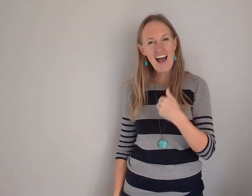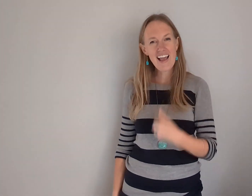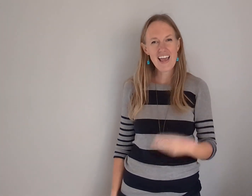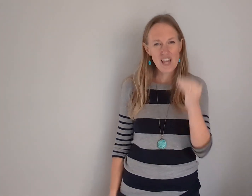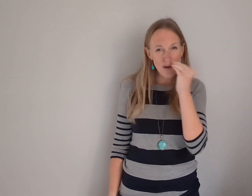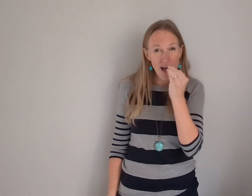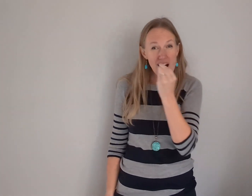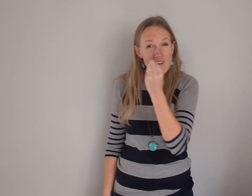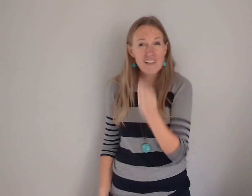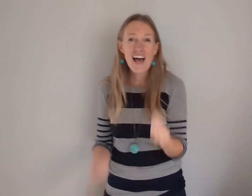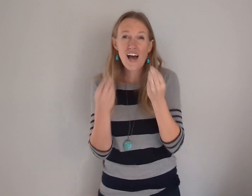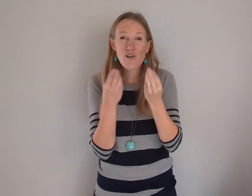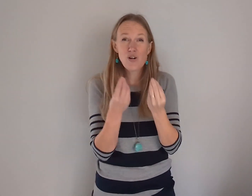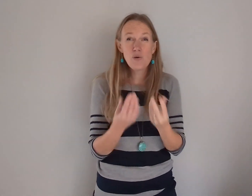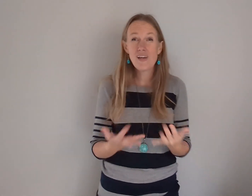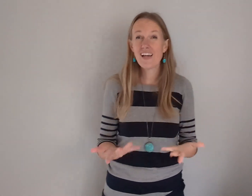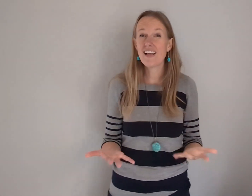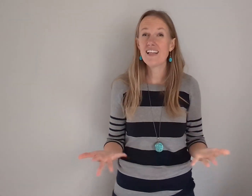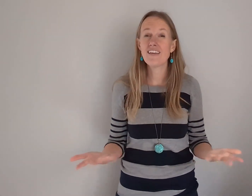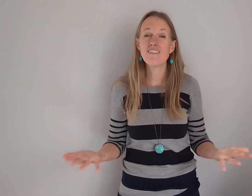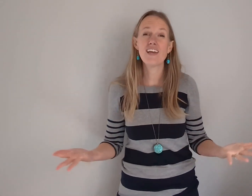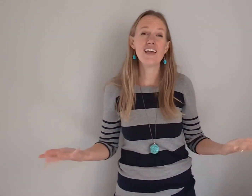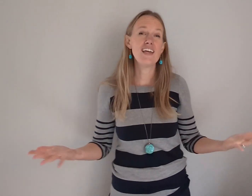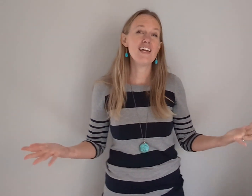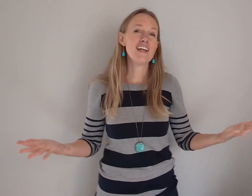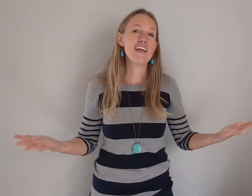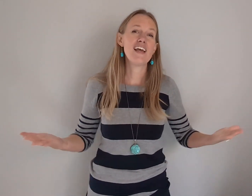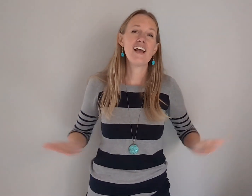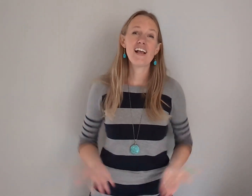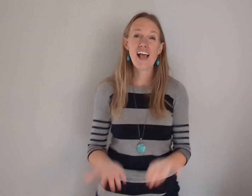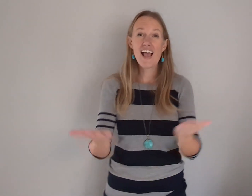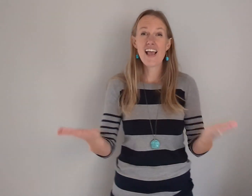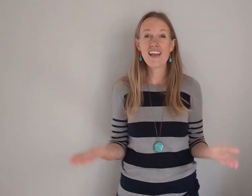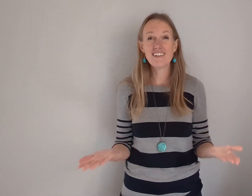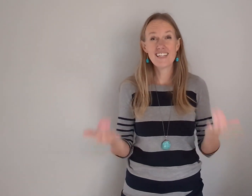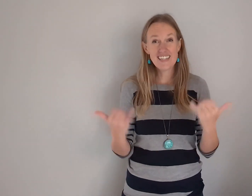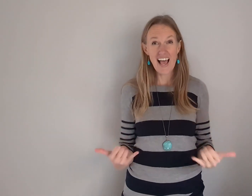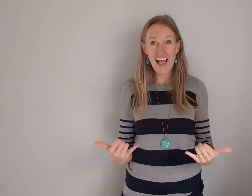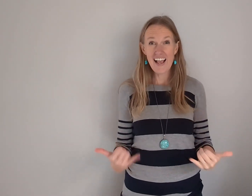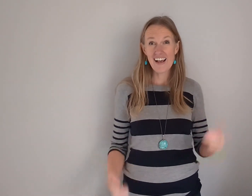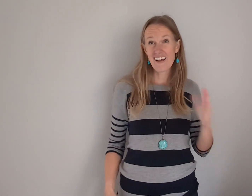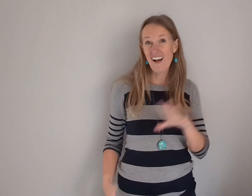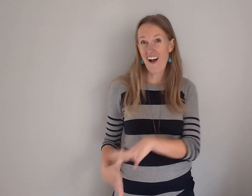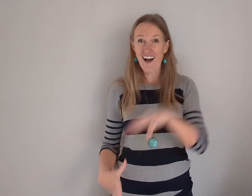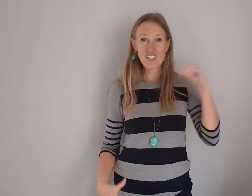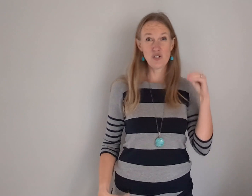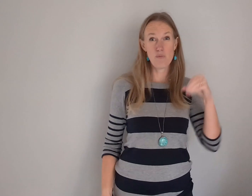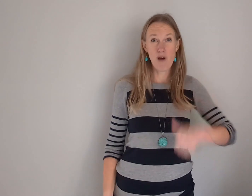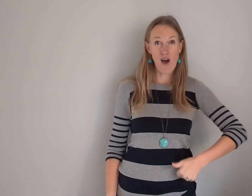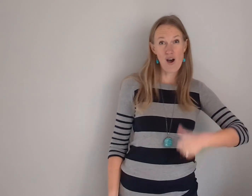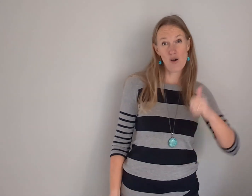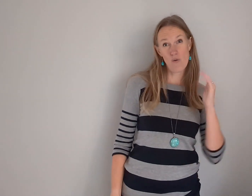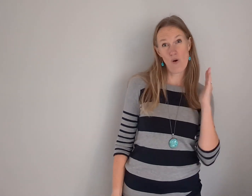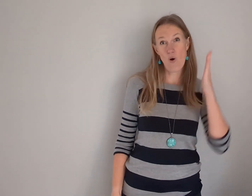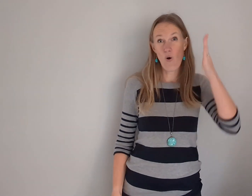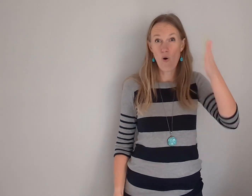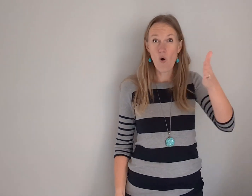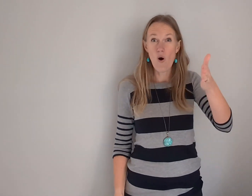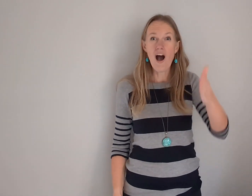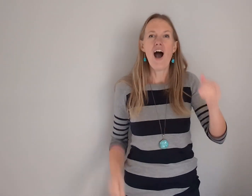I am a flower quickly fading, here today and gone tomorrow,